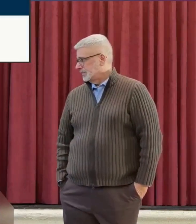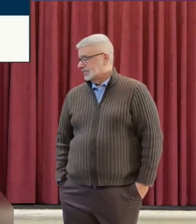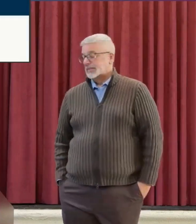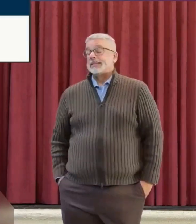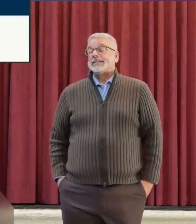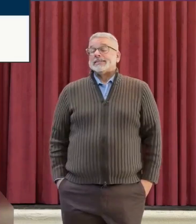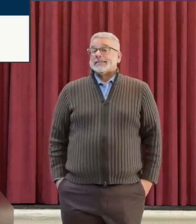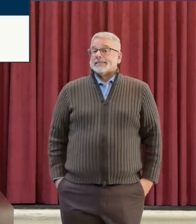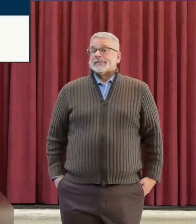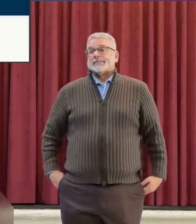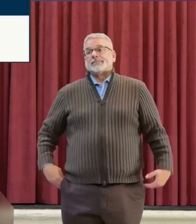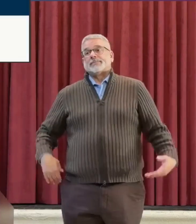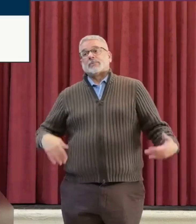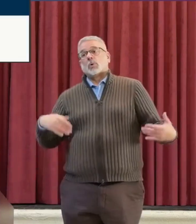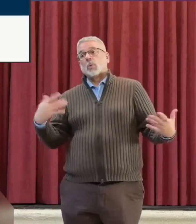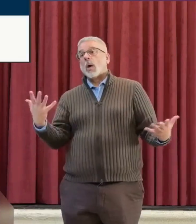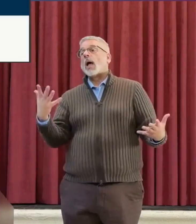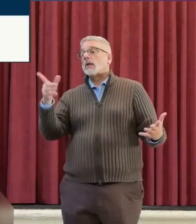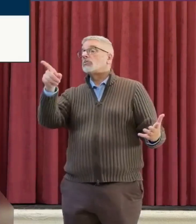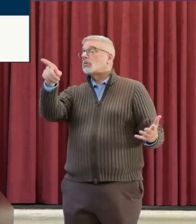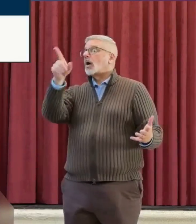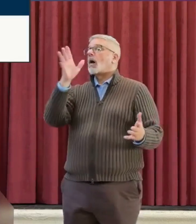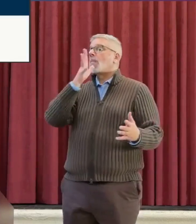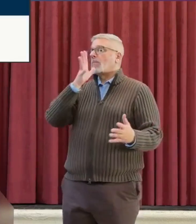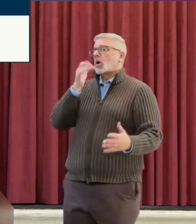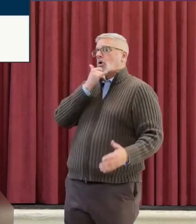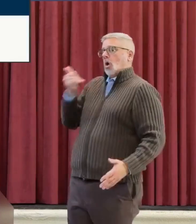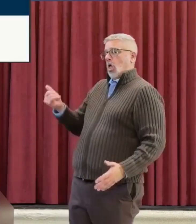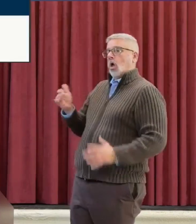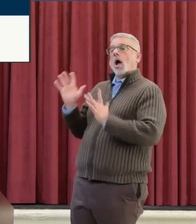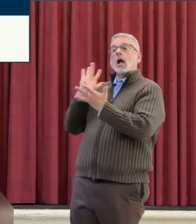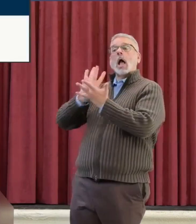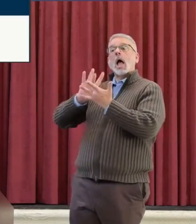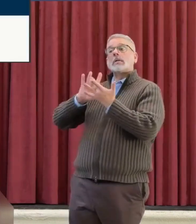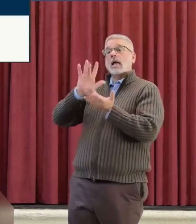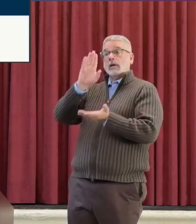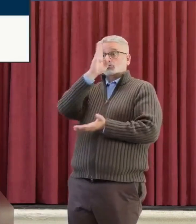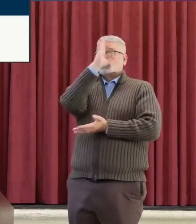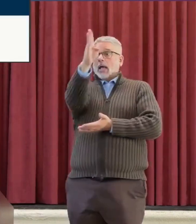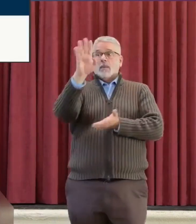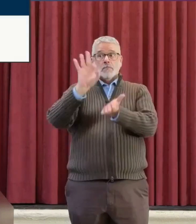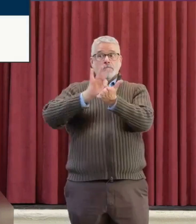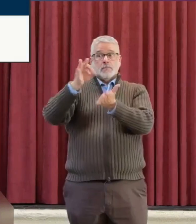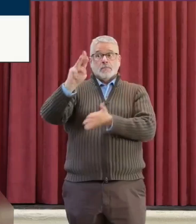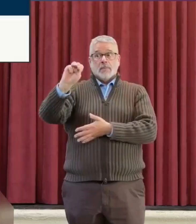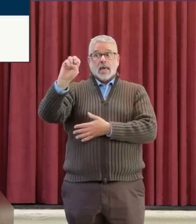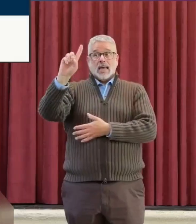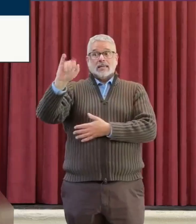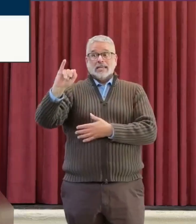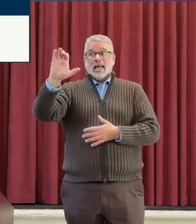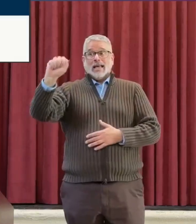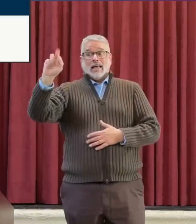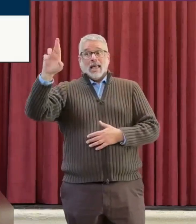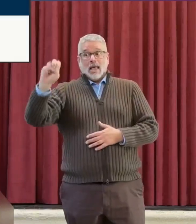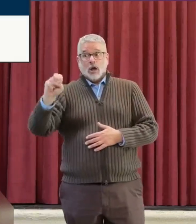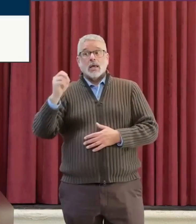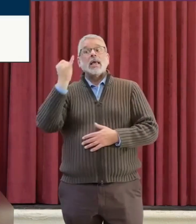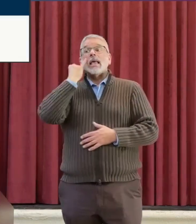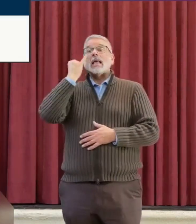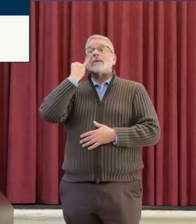So, well, she can give us a call, or she can contact Medicare and see if